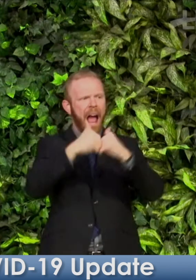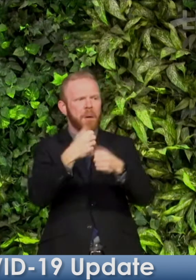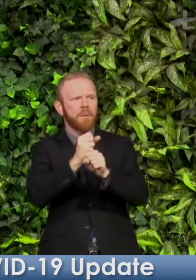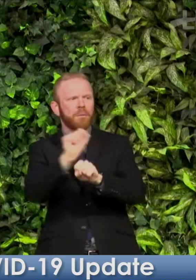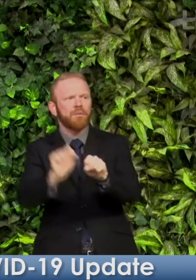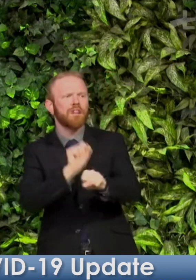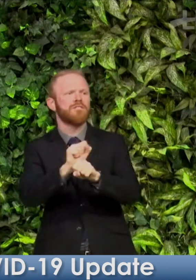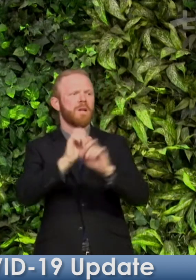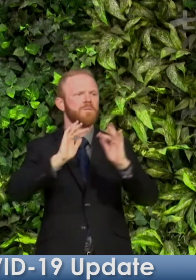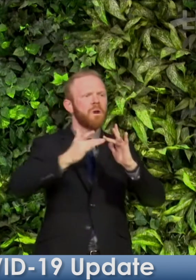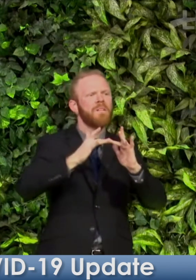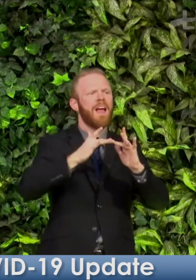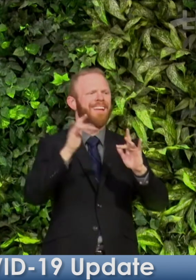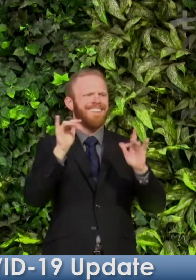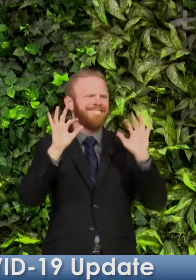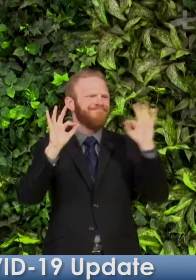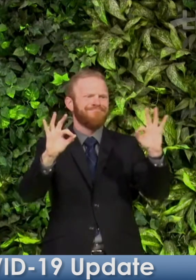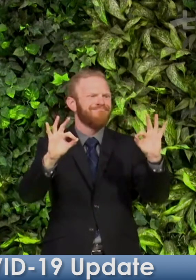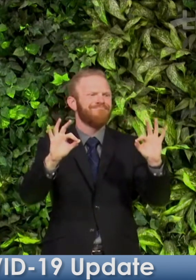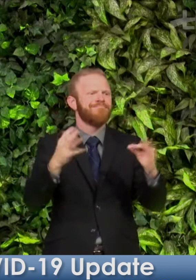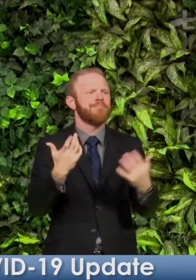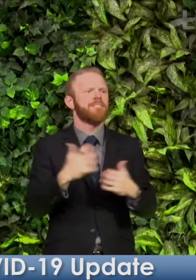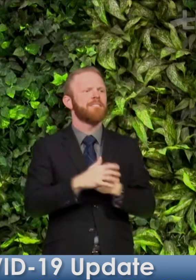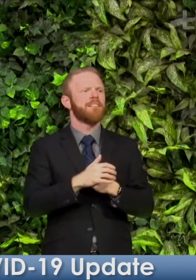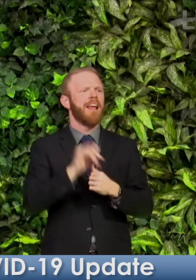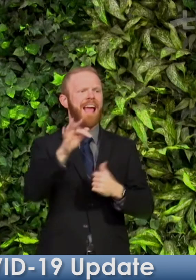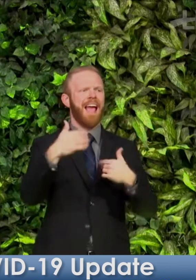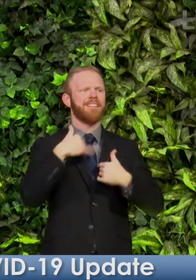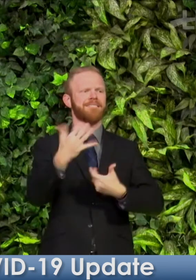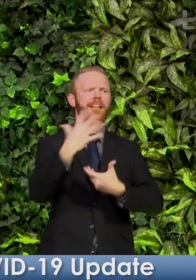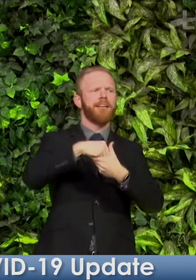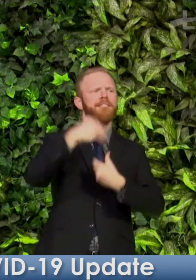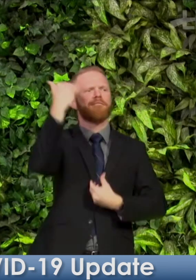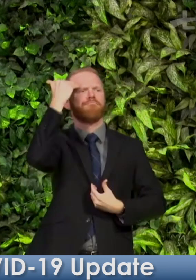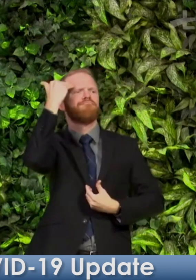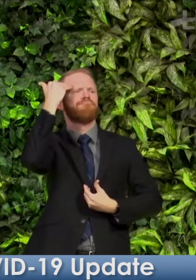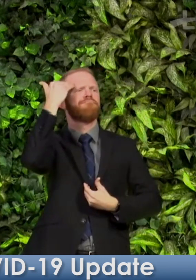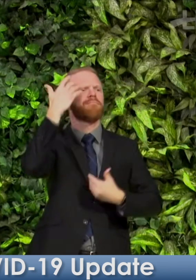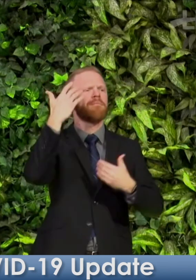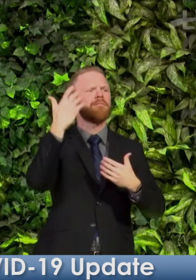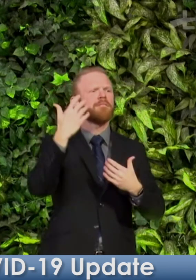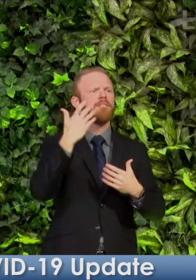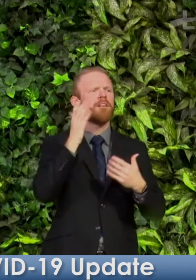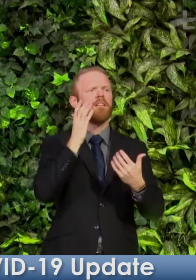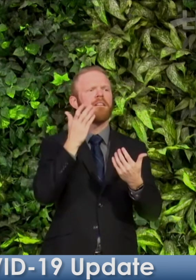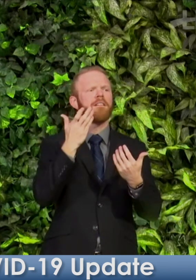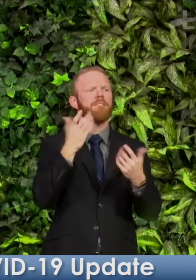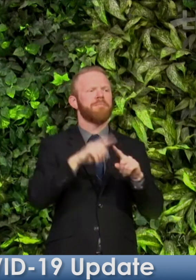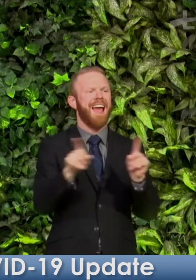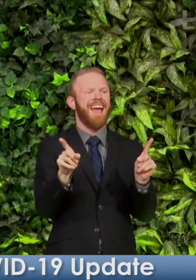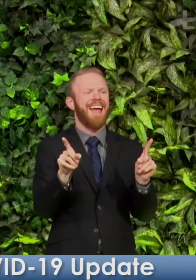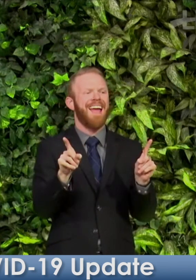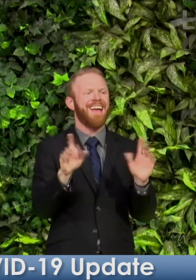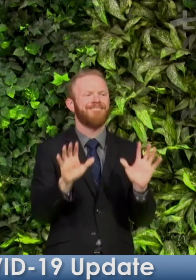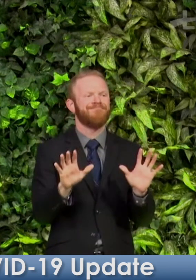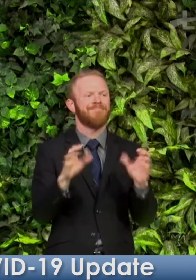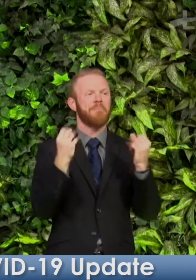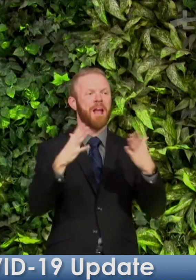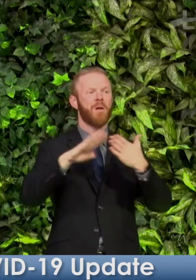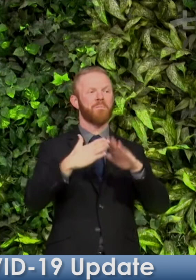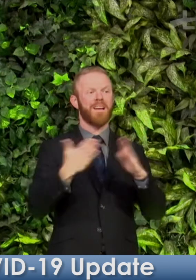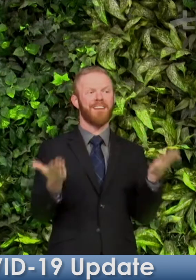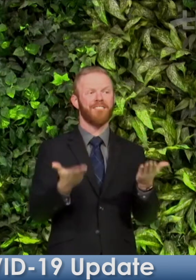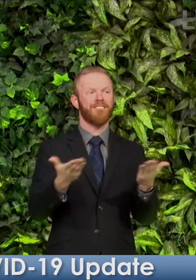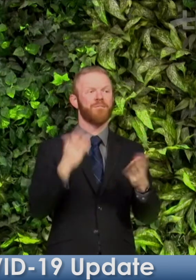if you have the privilege of even learning about the fact that they even exist. But for so many communities in this state, the most diverse state in the world's most diverse